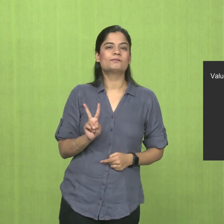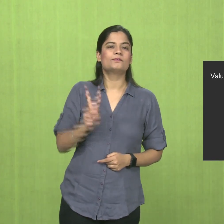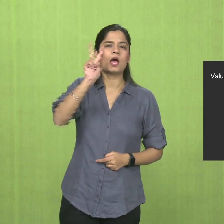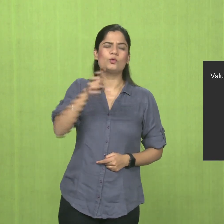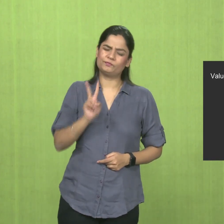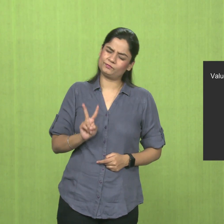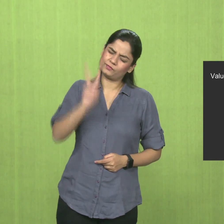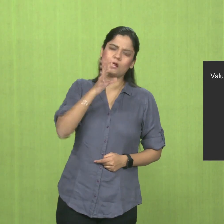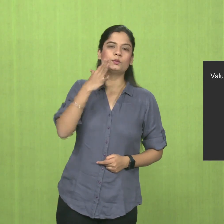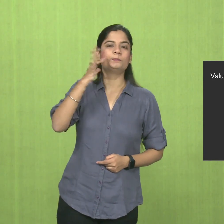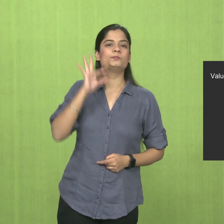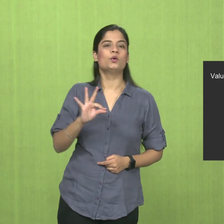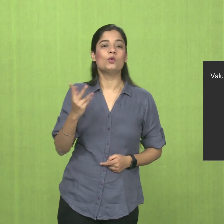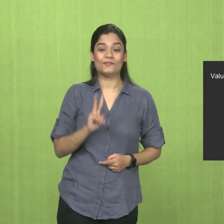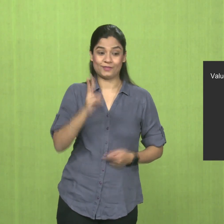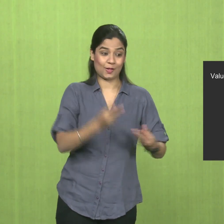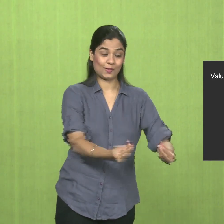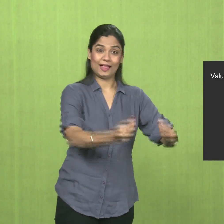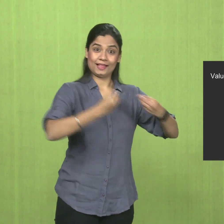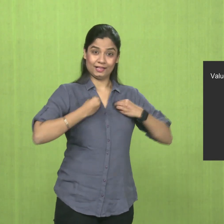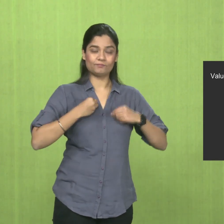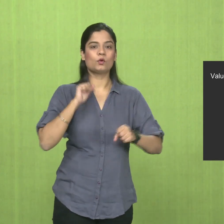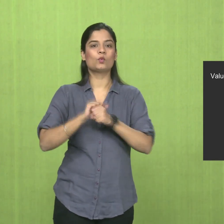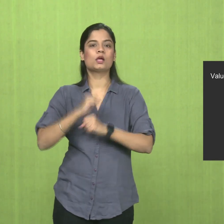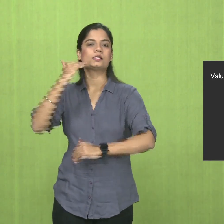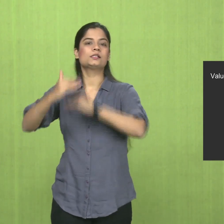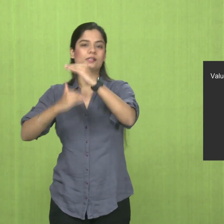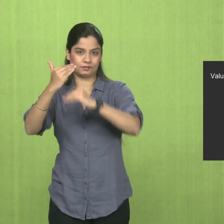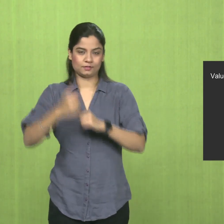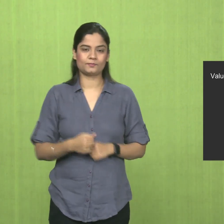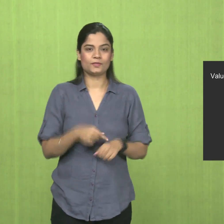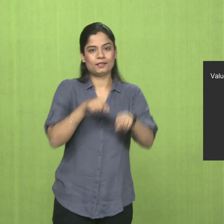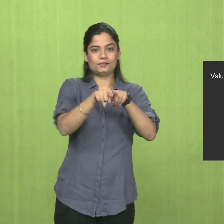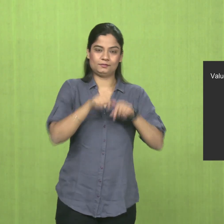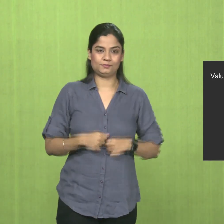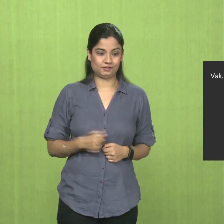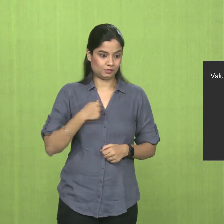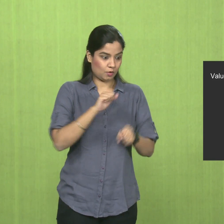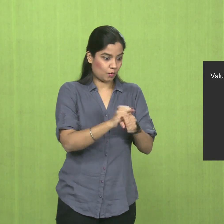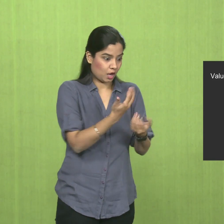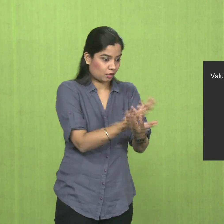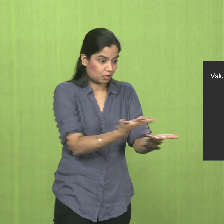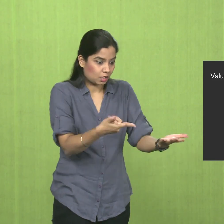First is values. Values are our moral principles which help us in doing a right job.